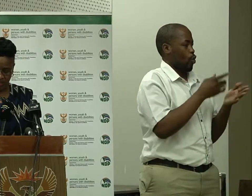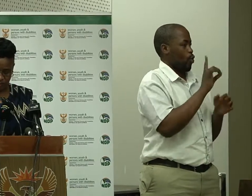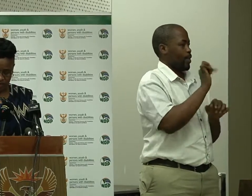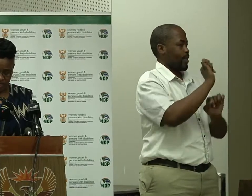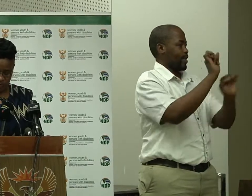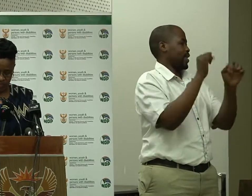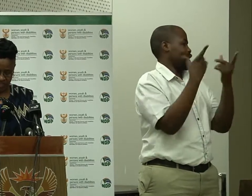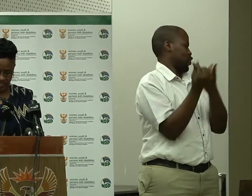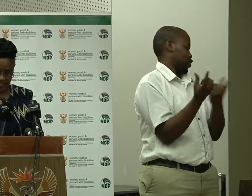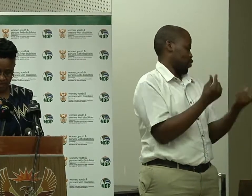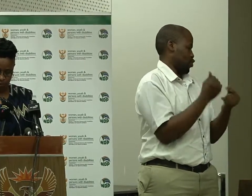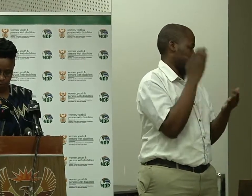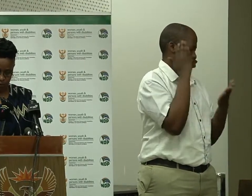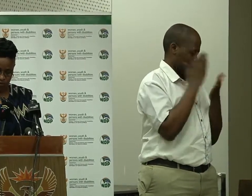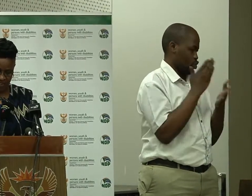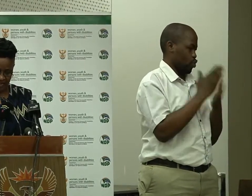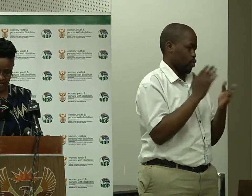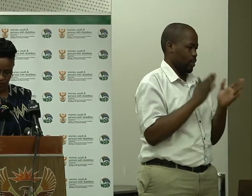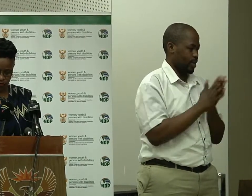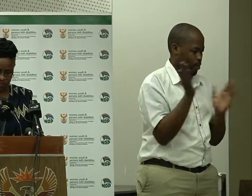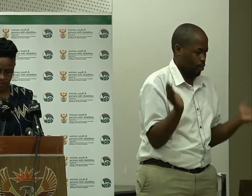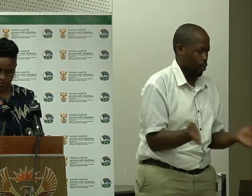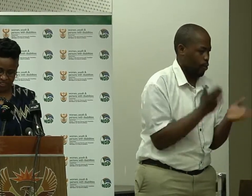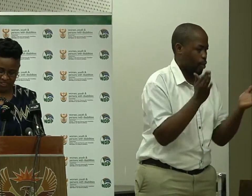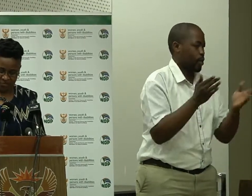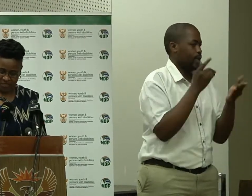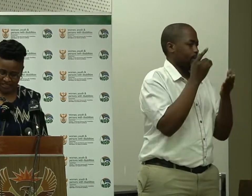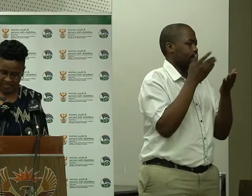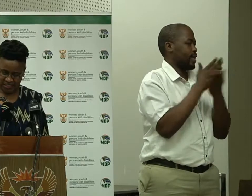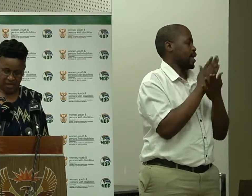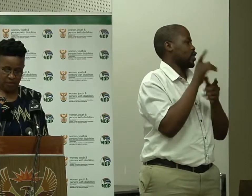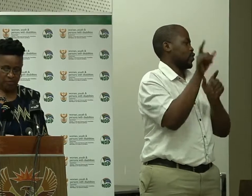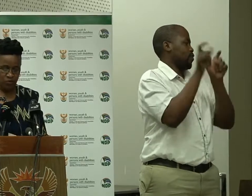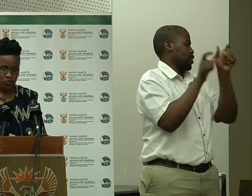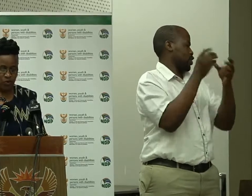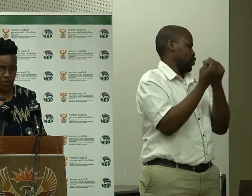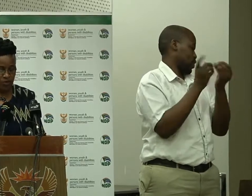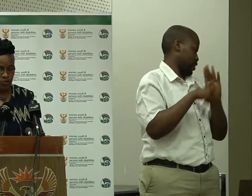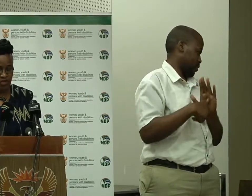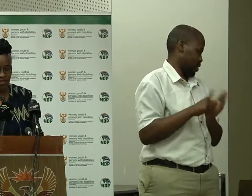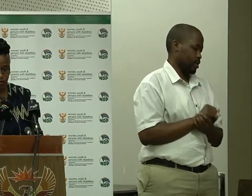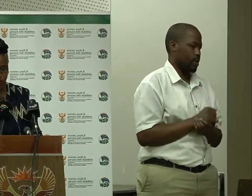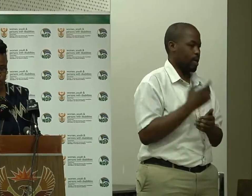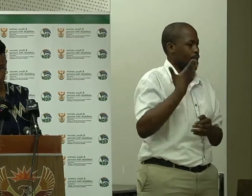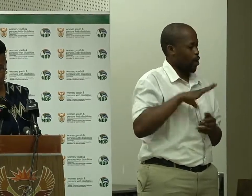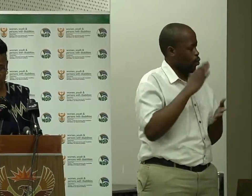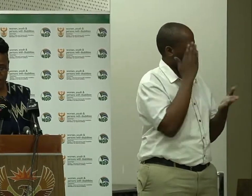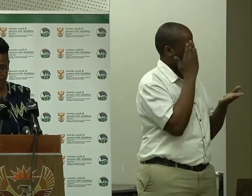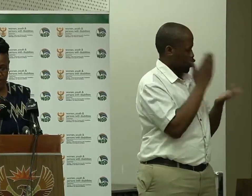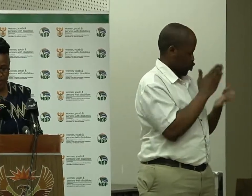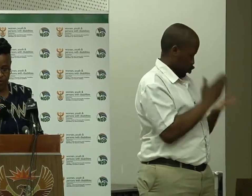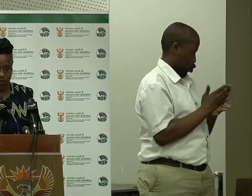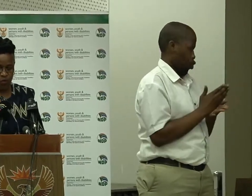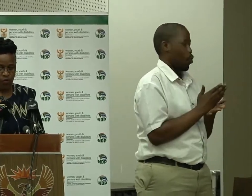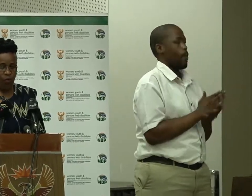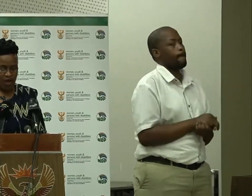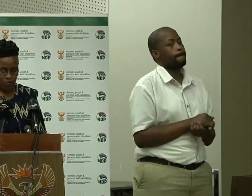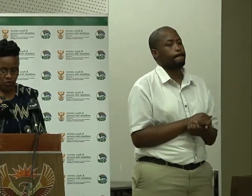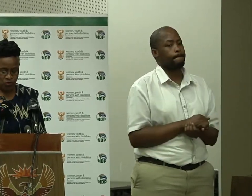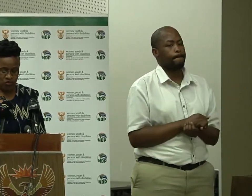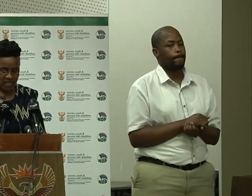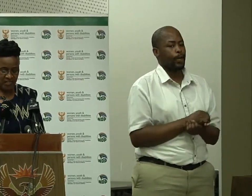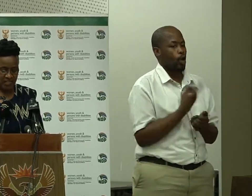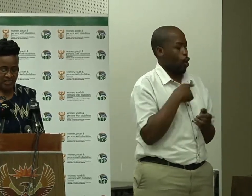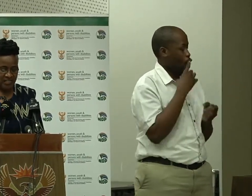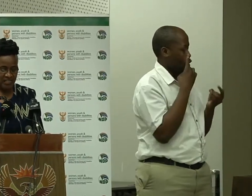doing to ensure that they promote the rights of persons with disabilities. But also I want to ensure or